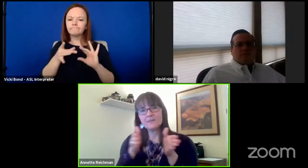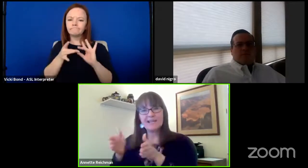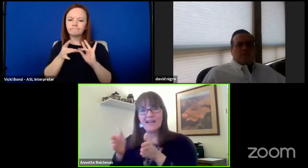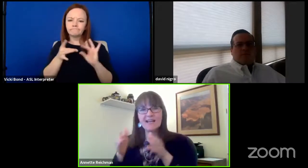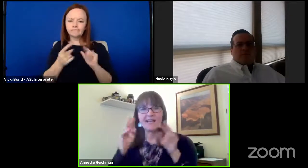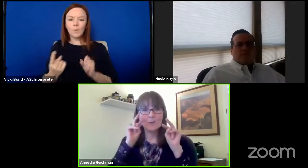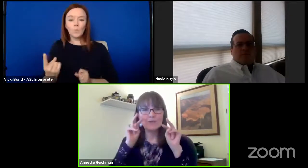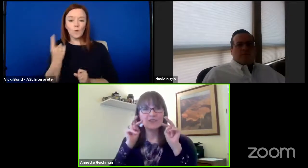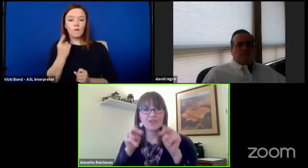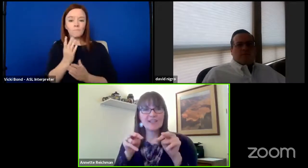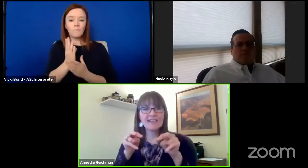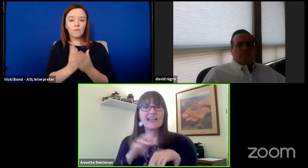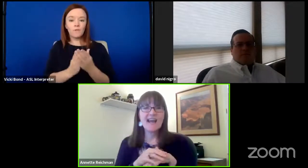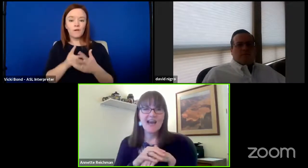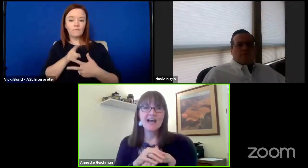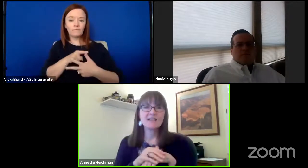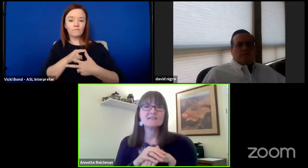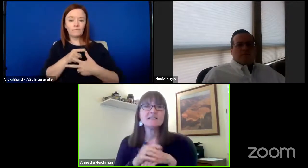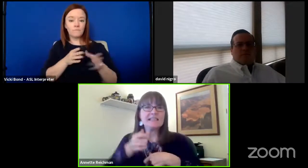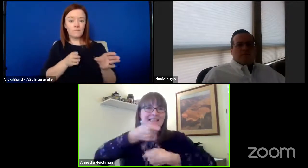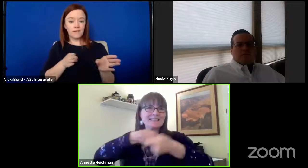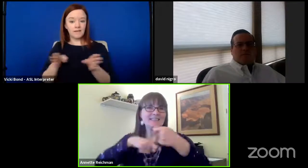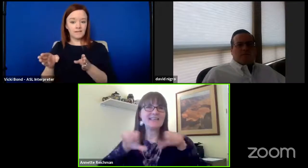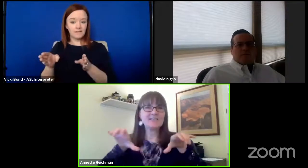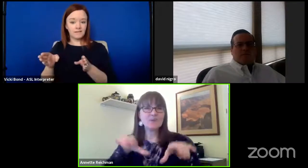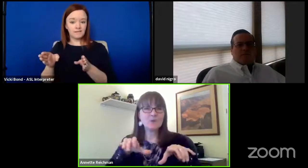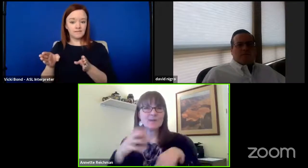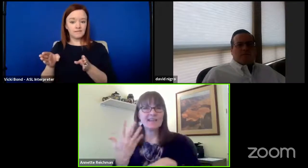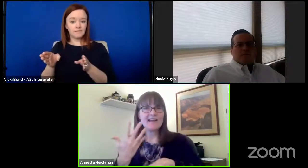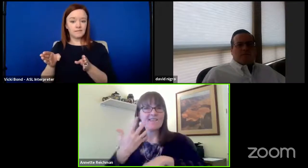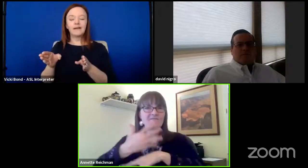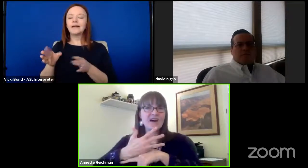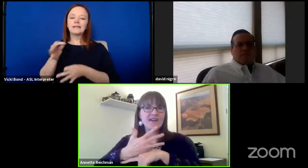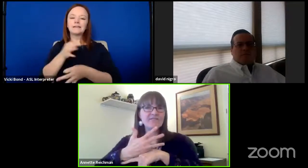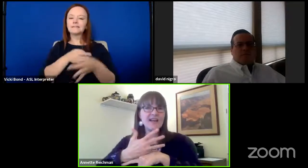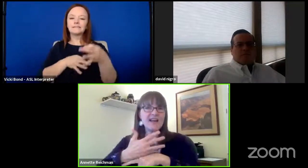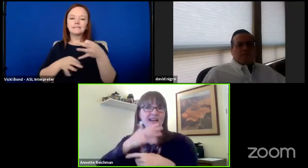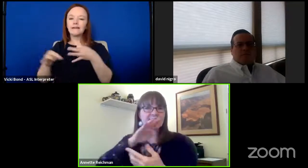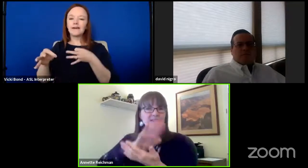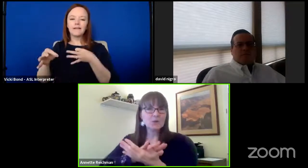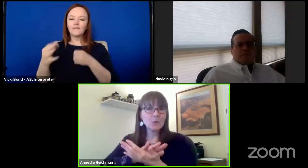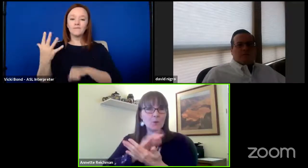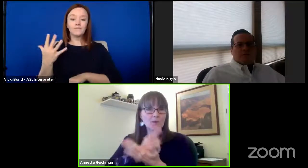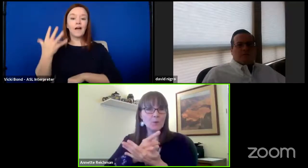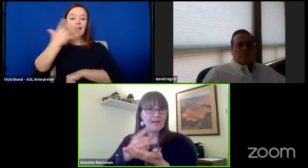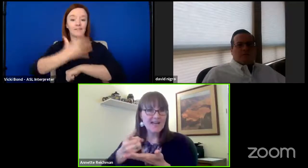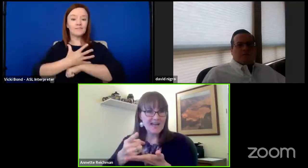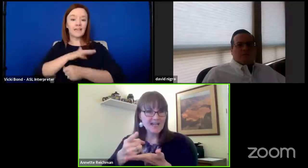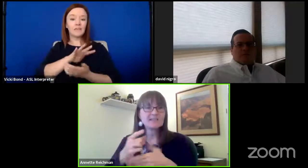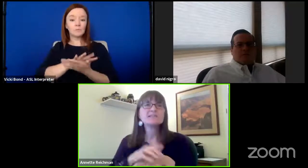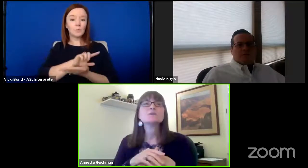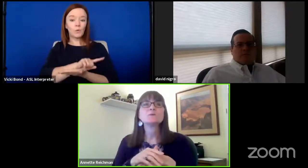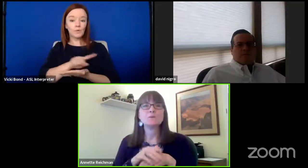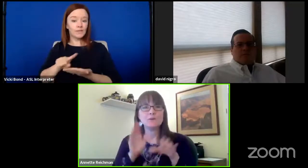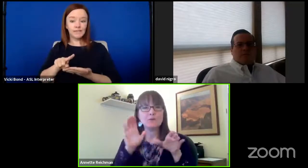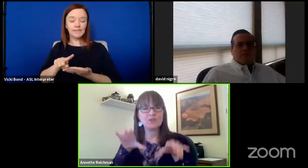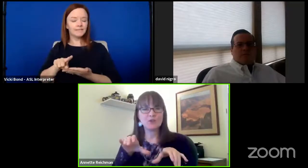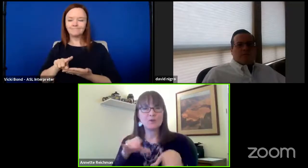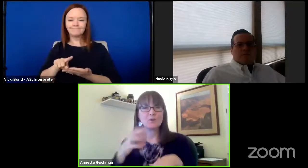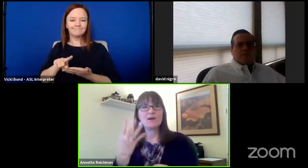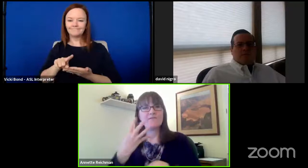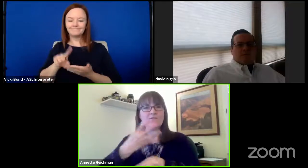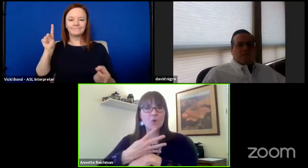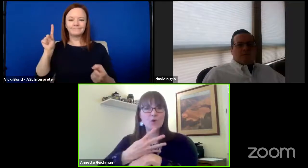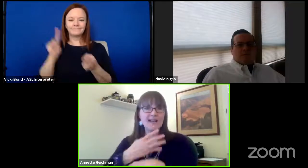piece of this planning was looking at, instead of doing a 5-day school week, we